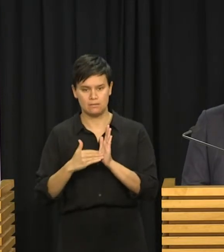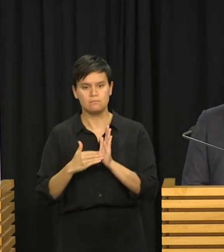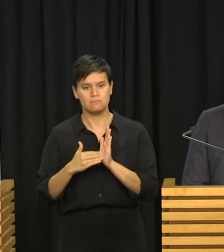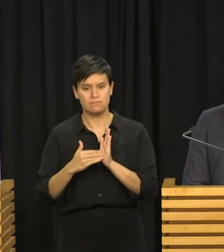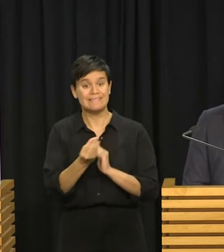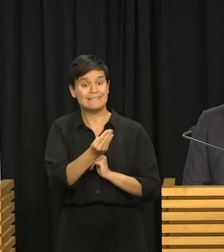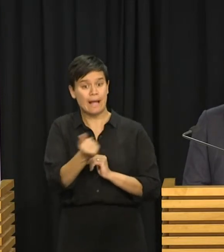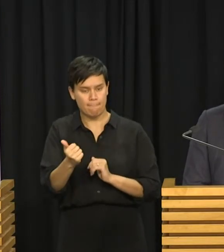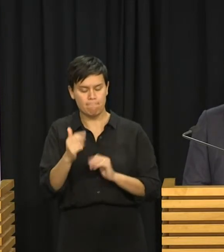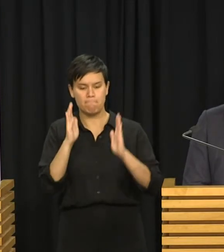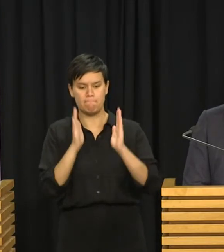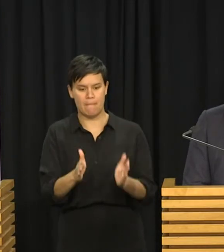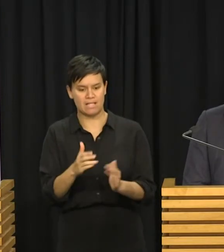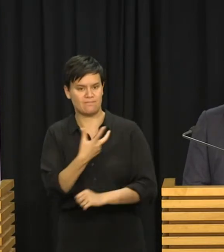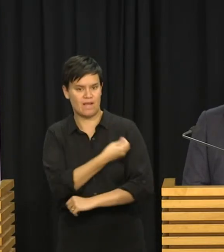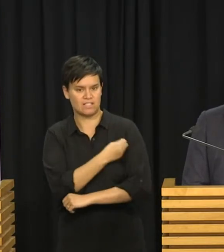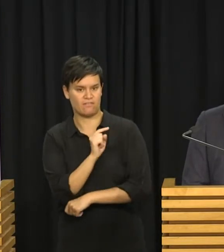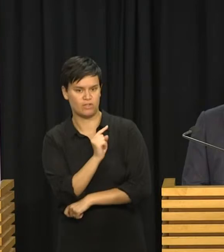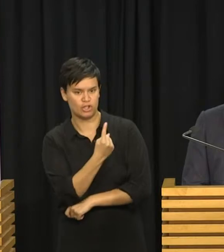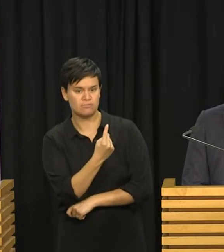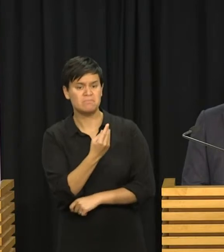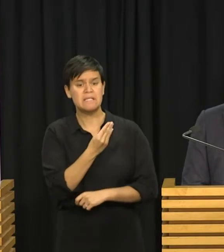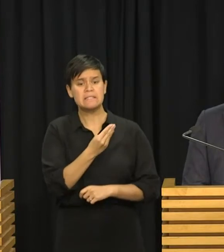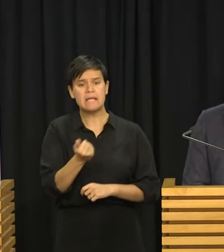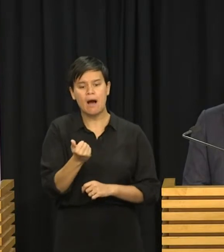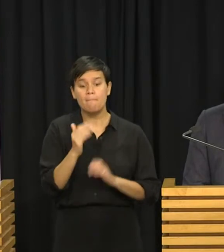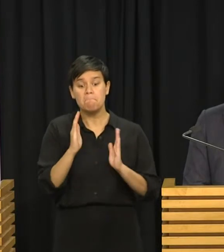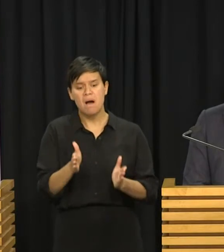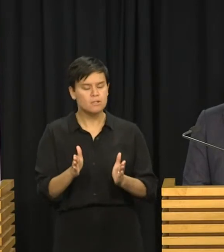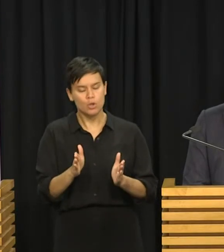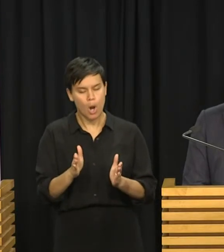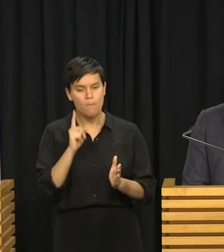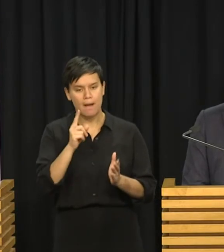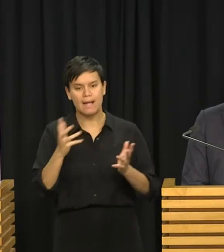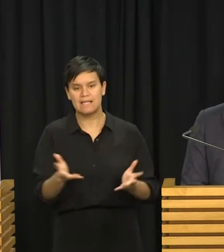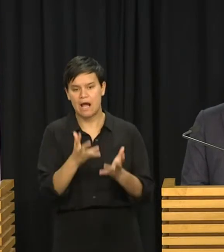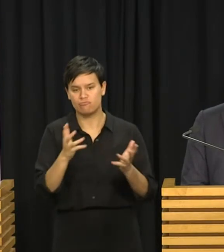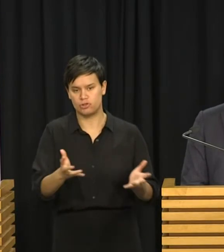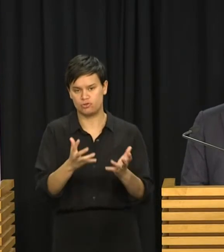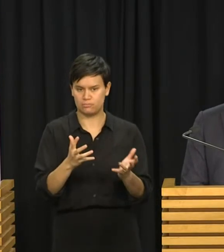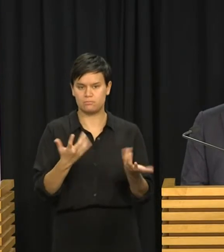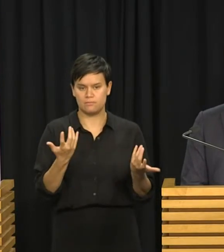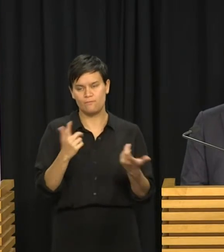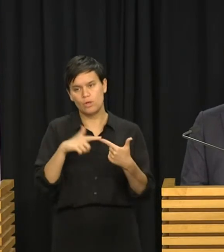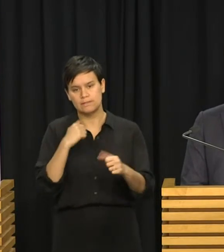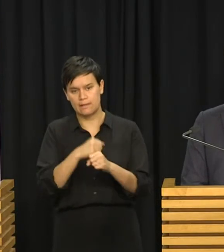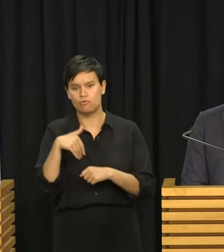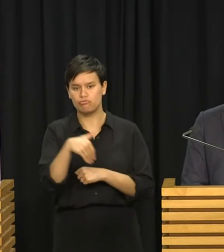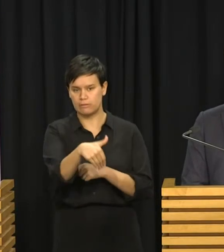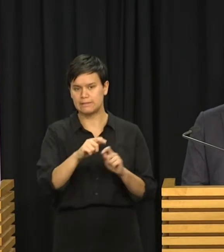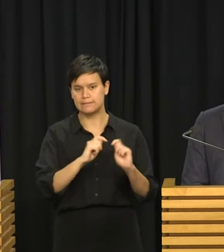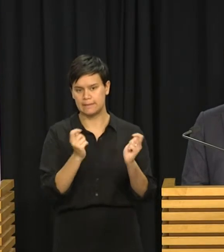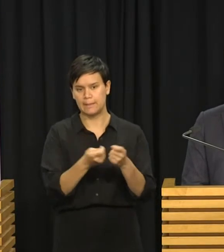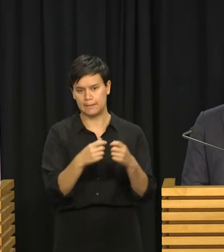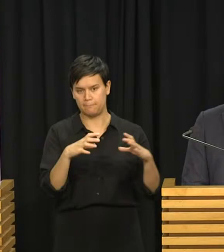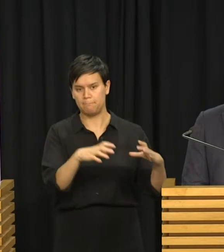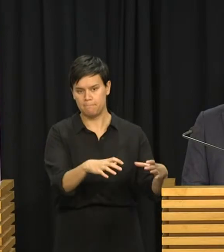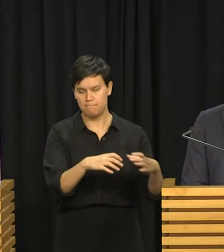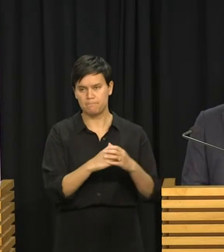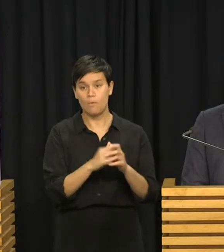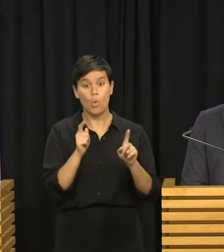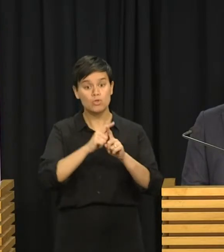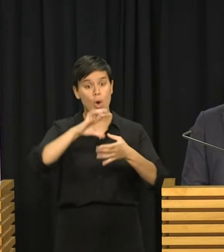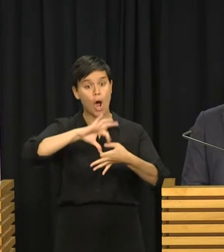or at least it's going to be strongly encouraged. So whilst we haven't made decisions on how that will be dealt with, we know it's an issue for our